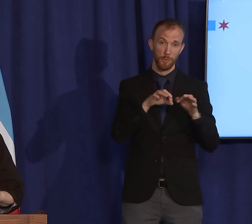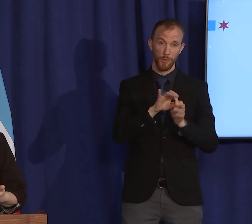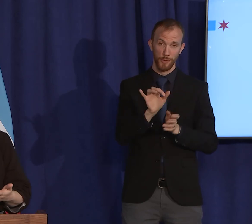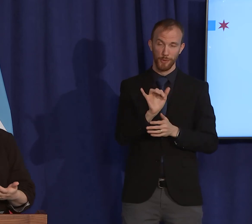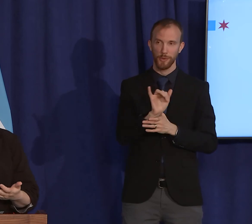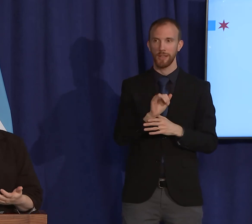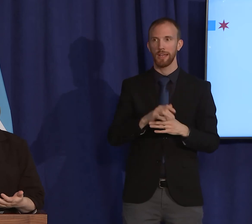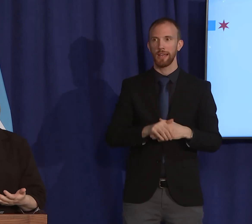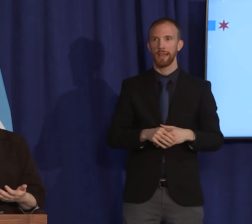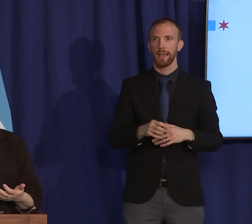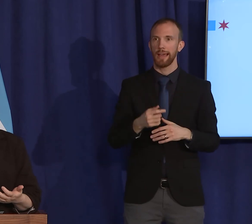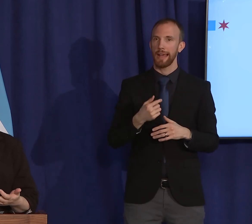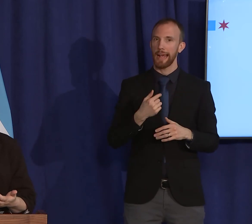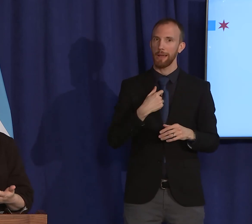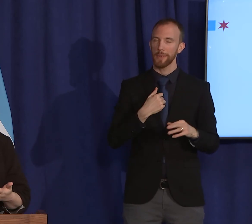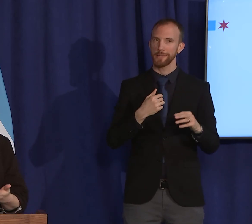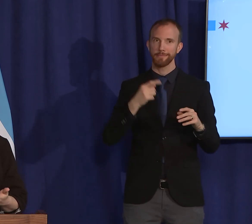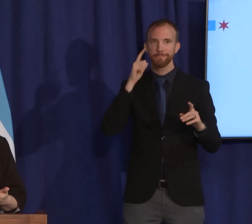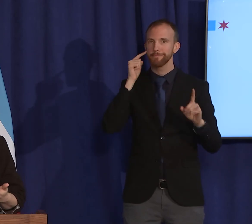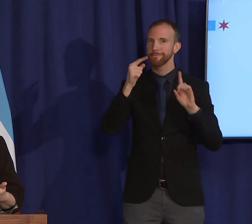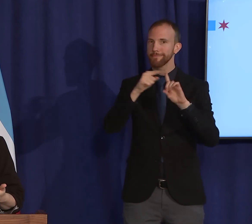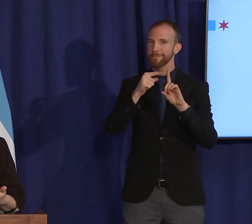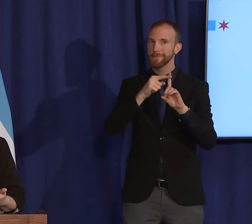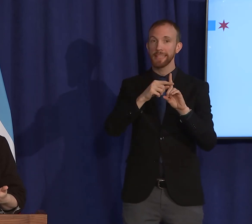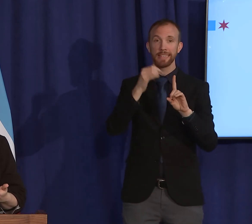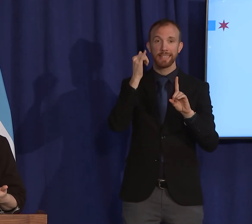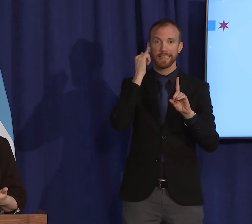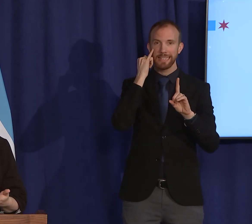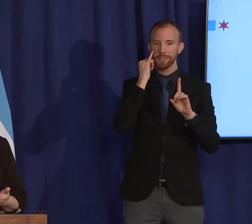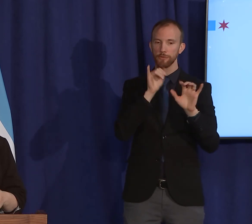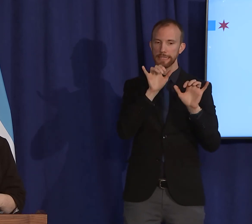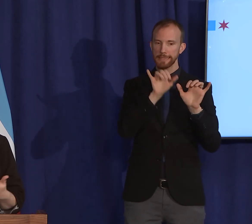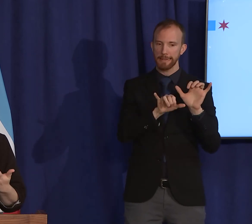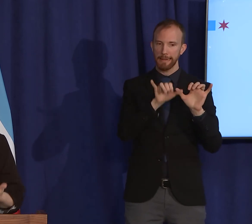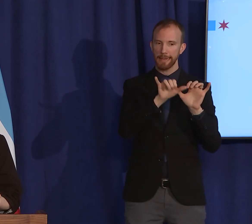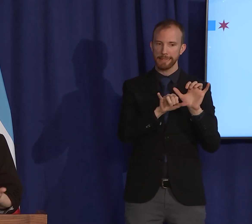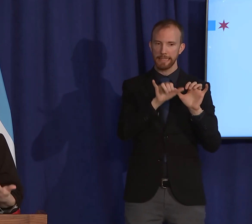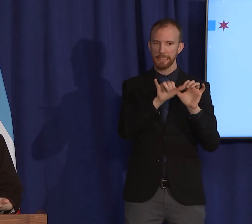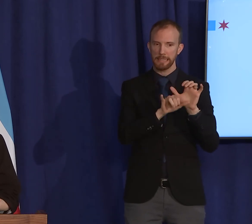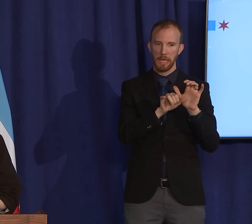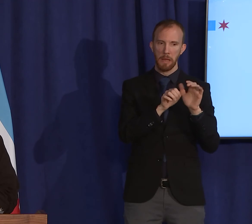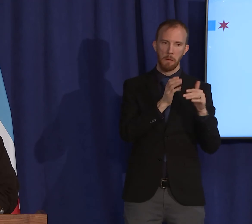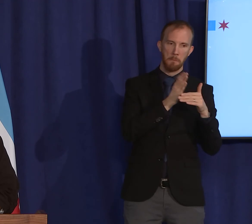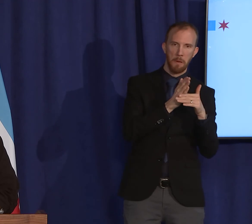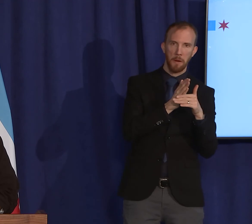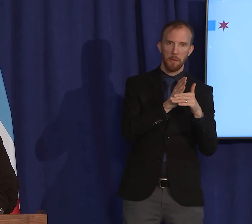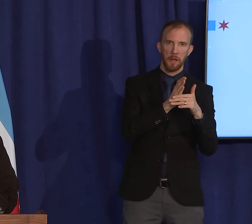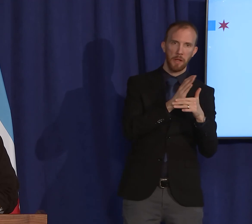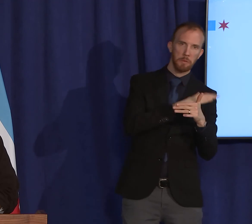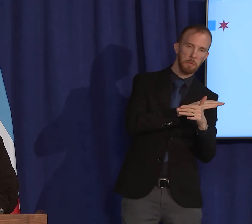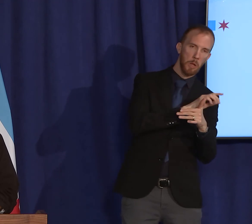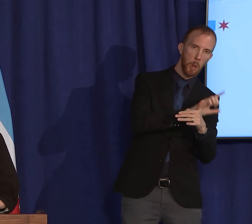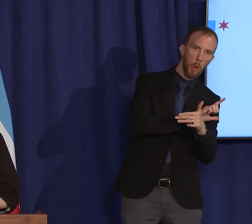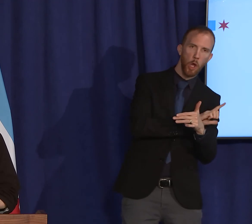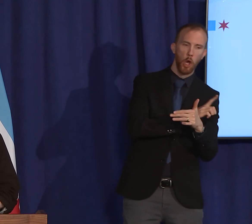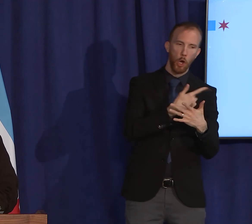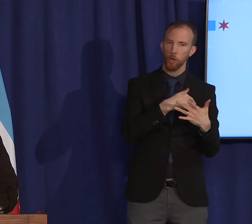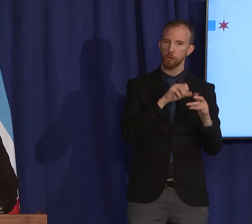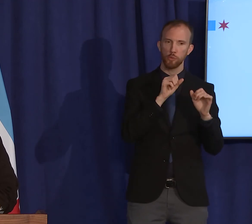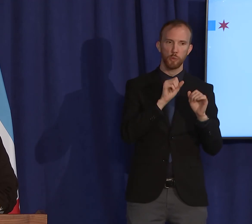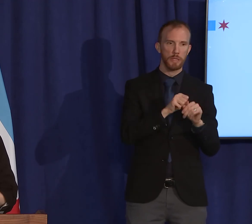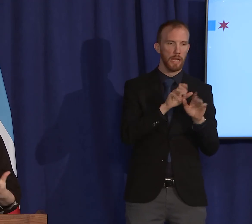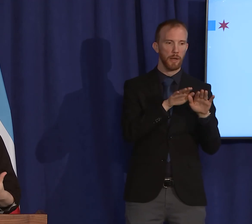week, we've been saying, as long as we can stay in this moderate low, we'll keep moving. We're not able to make additional movements on that